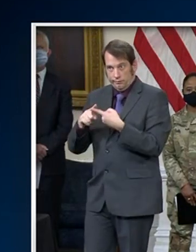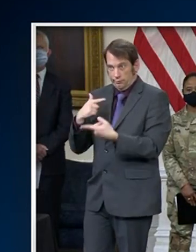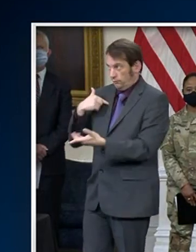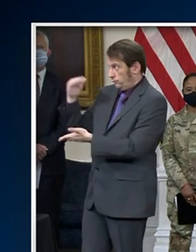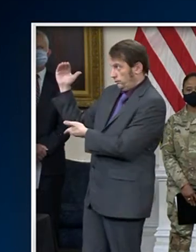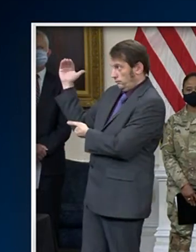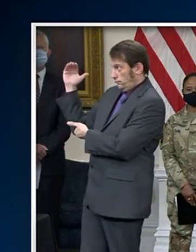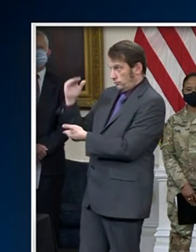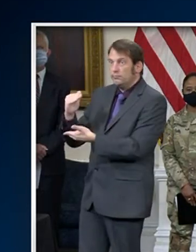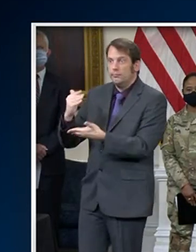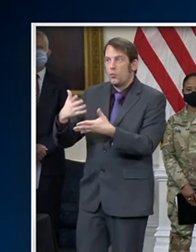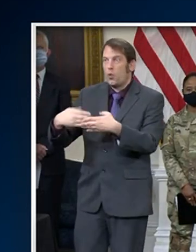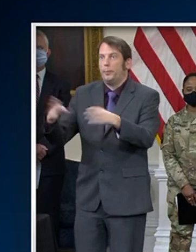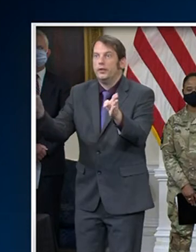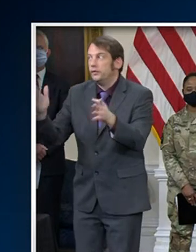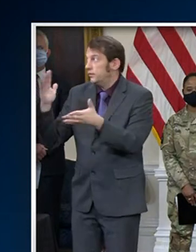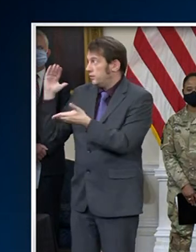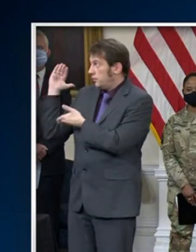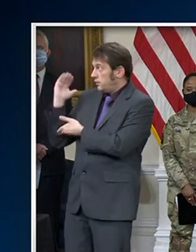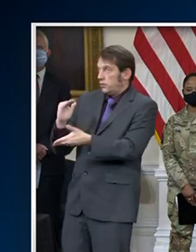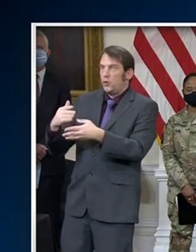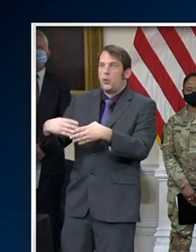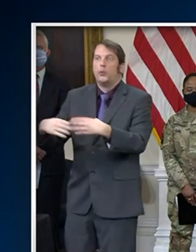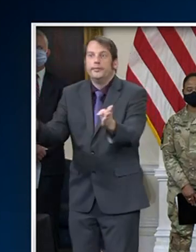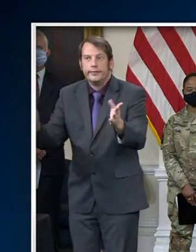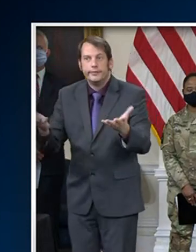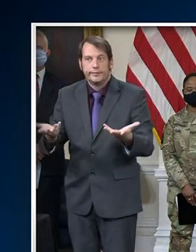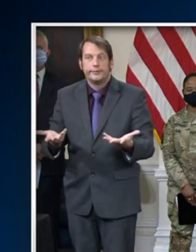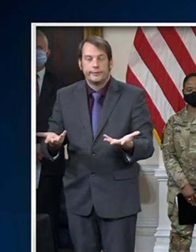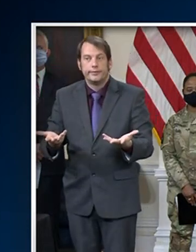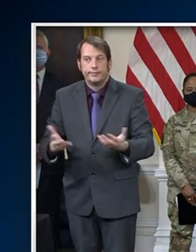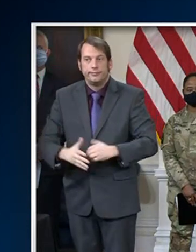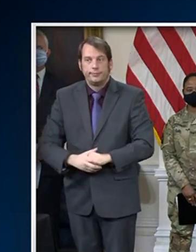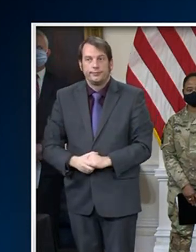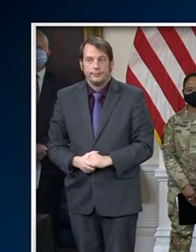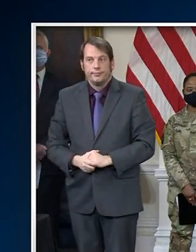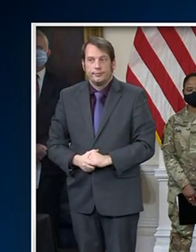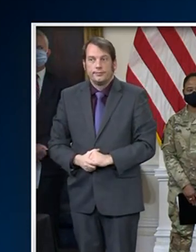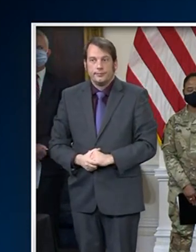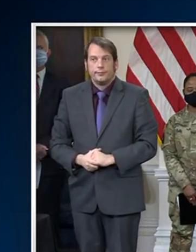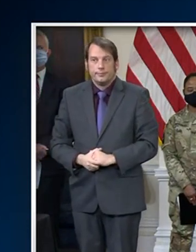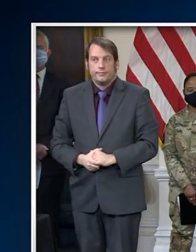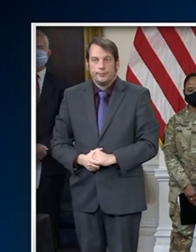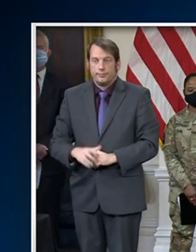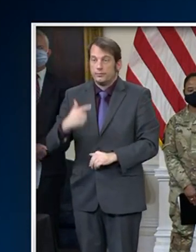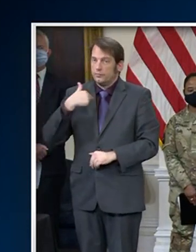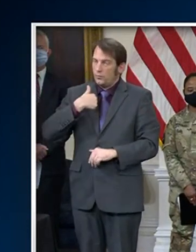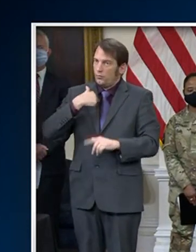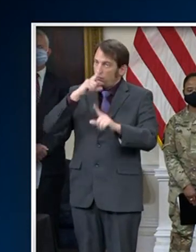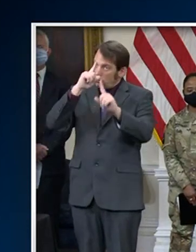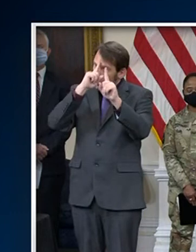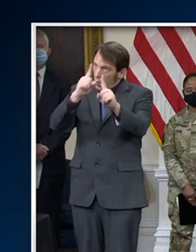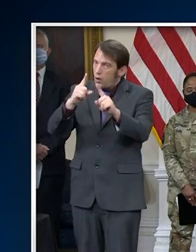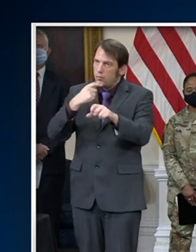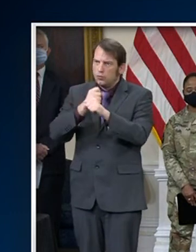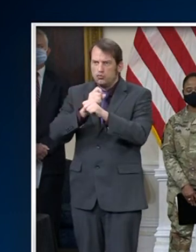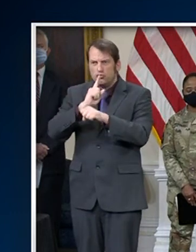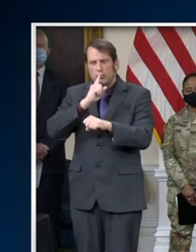From the beginning, we've been focused on ensuring equitable access to vaccines, especially for populations that have